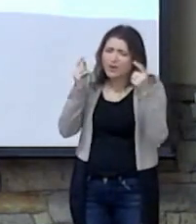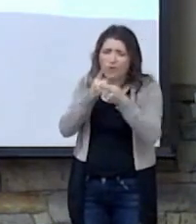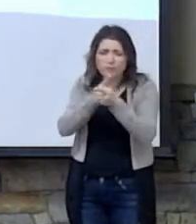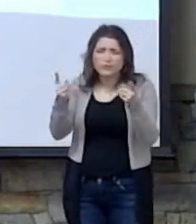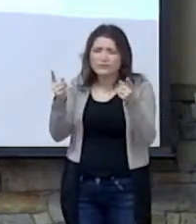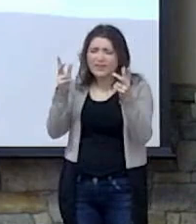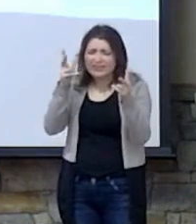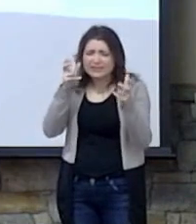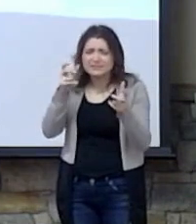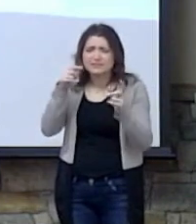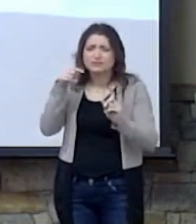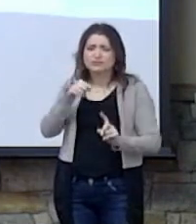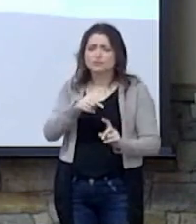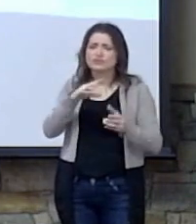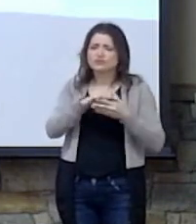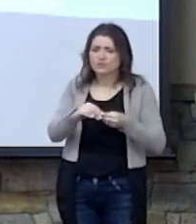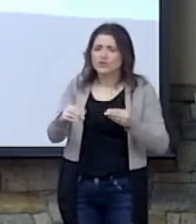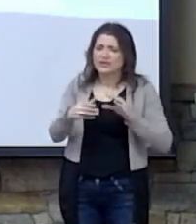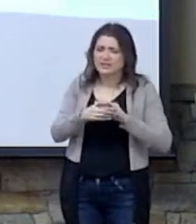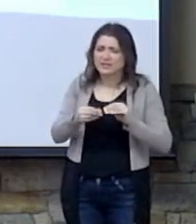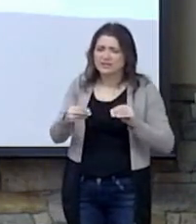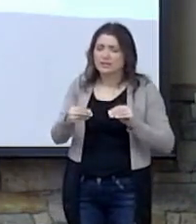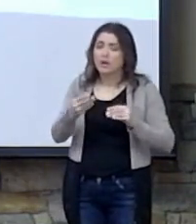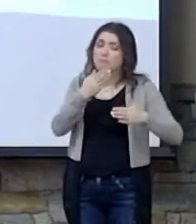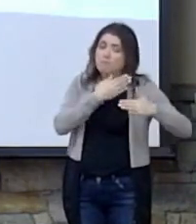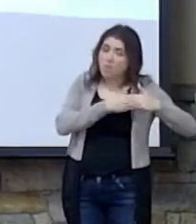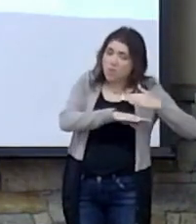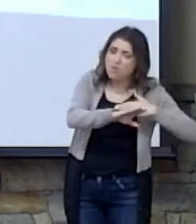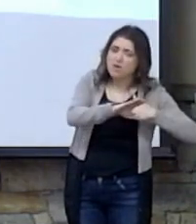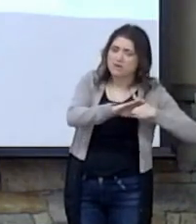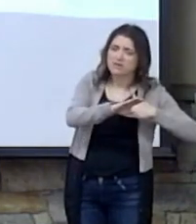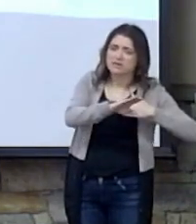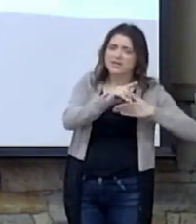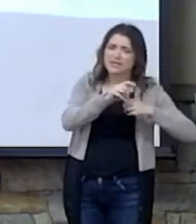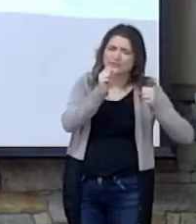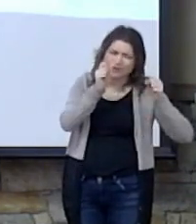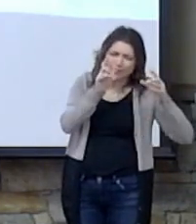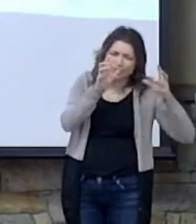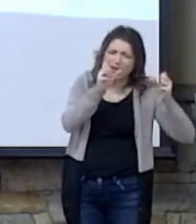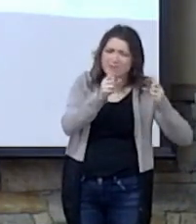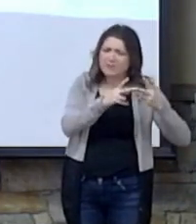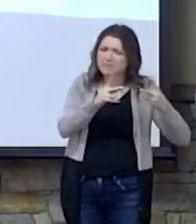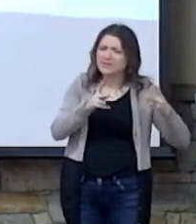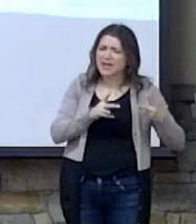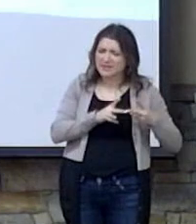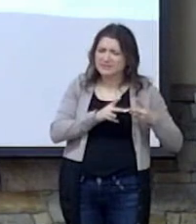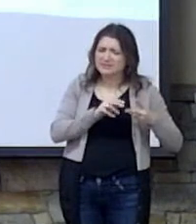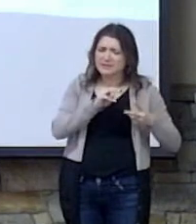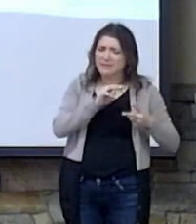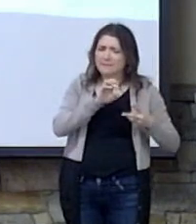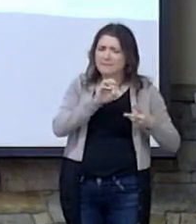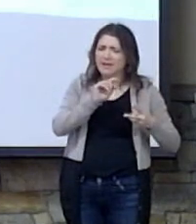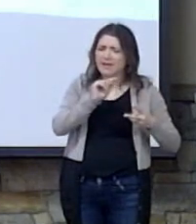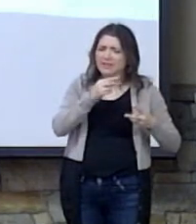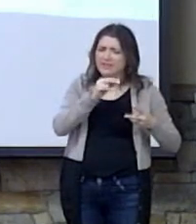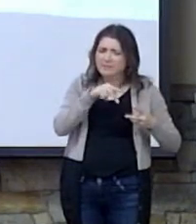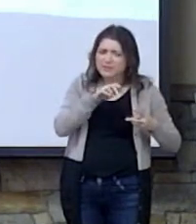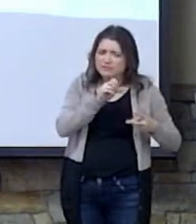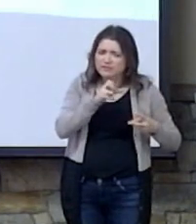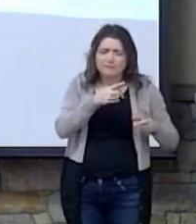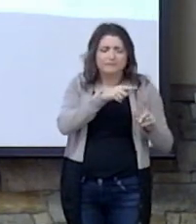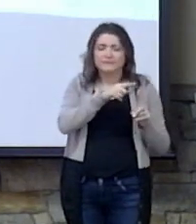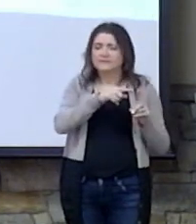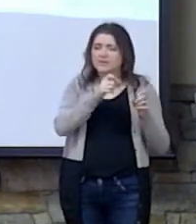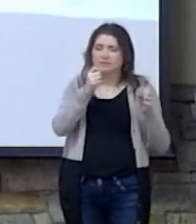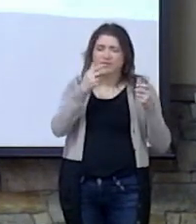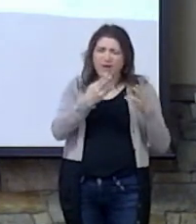the story of Mephibosheth, born into this incredible place, a place of honor with access